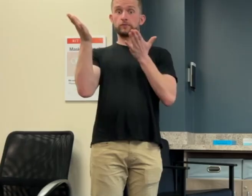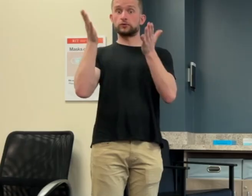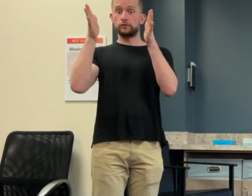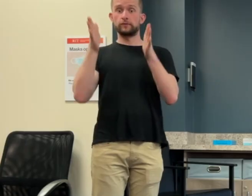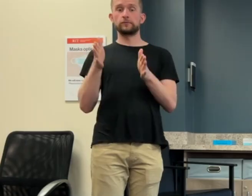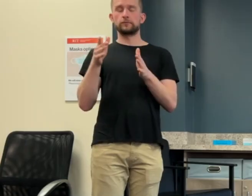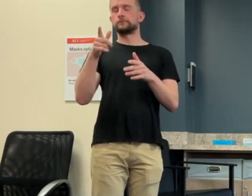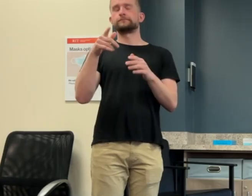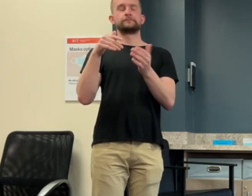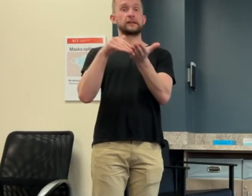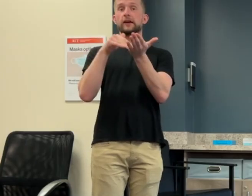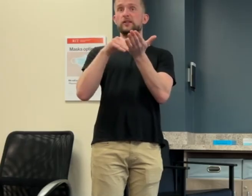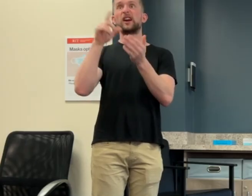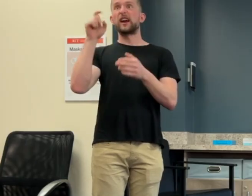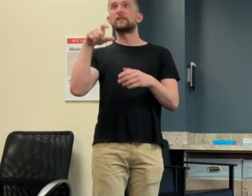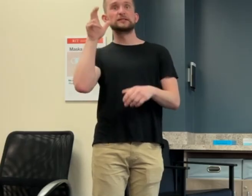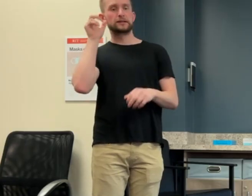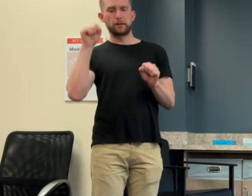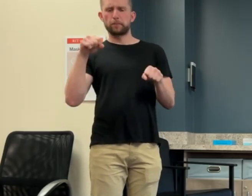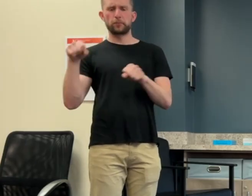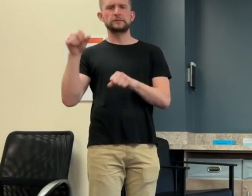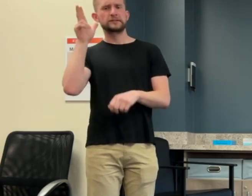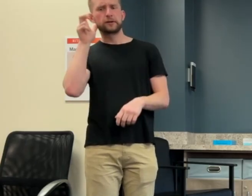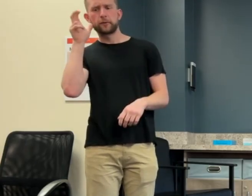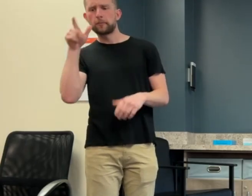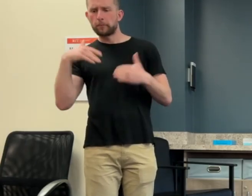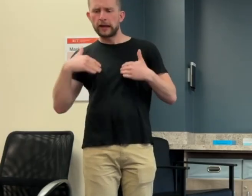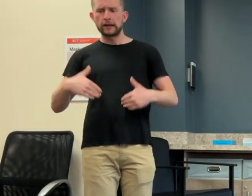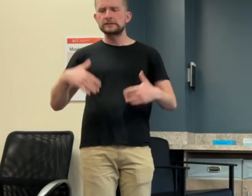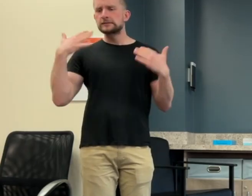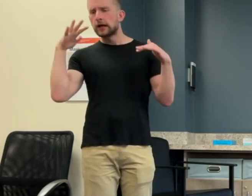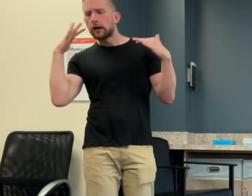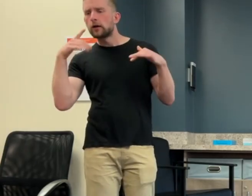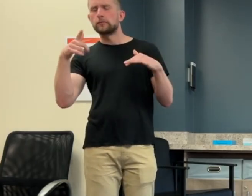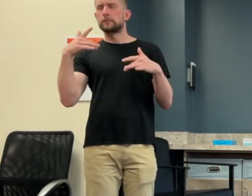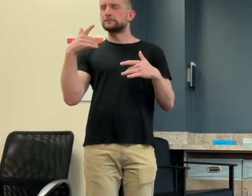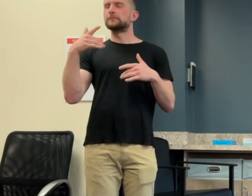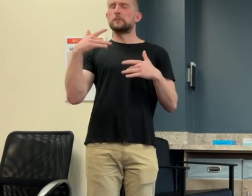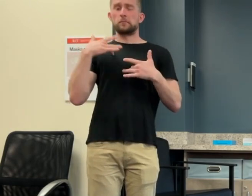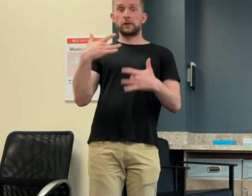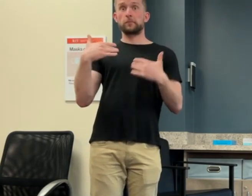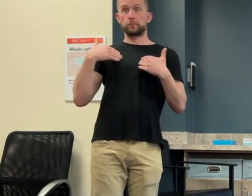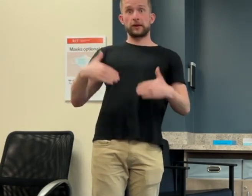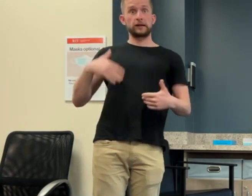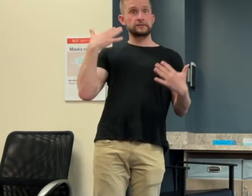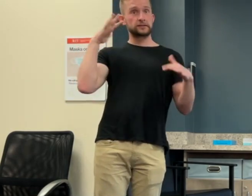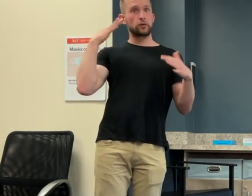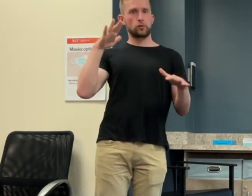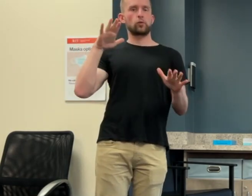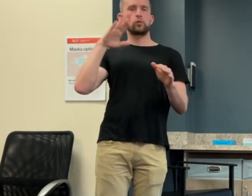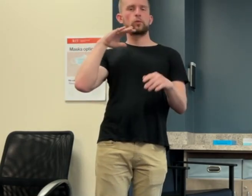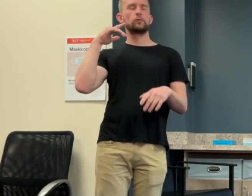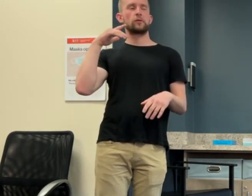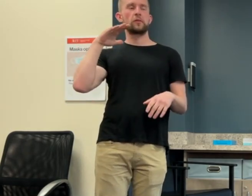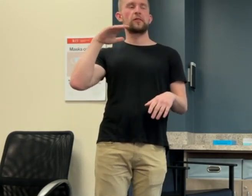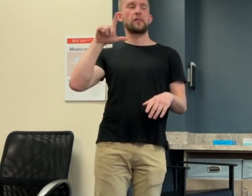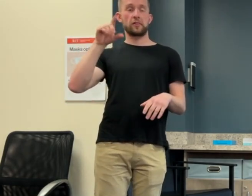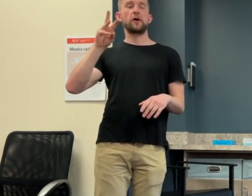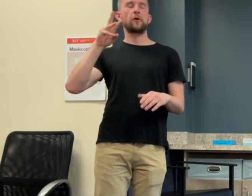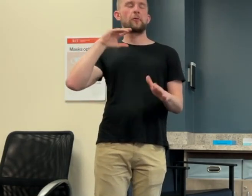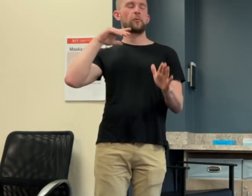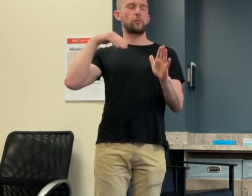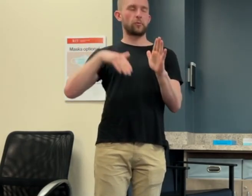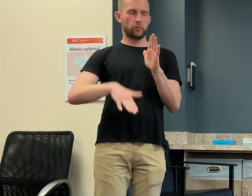low frequencies, low pitches. And right now, we actually don't even test out that low for some body